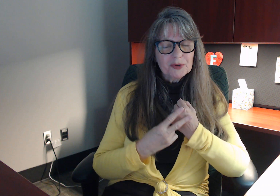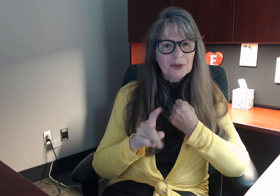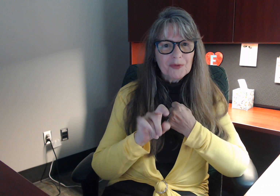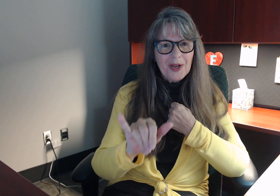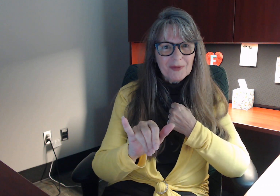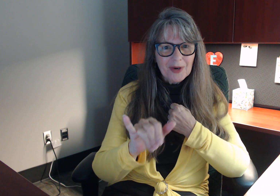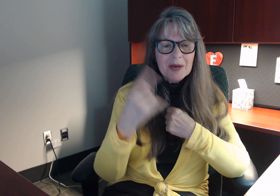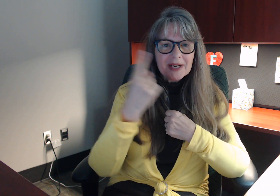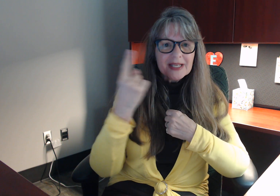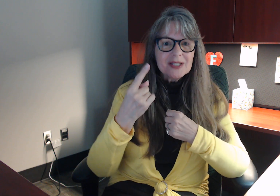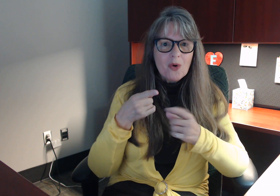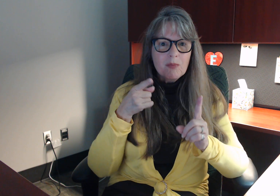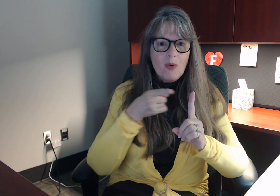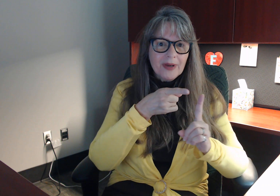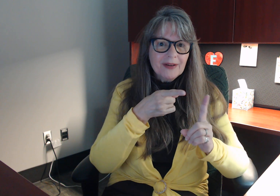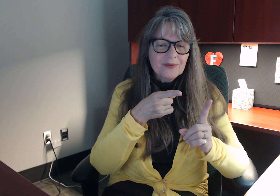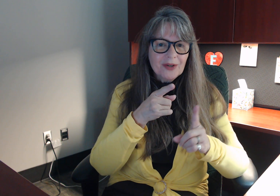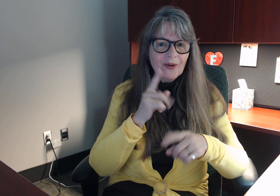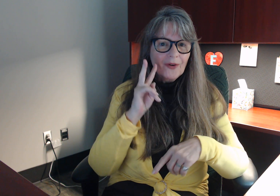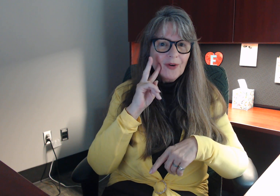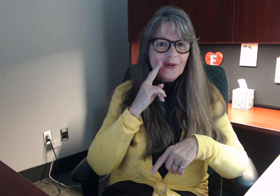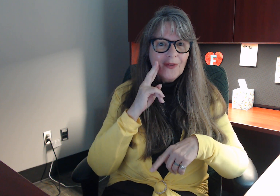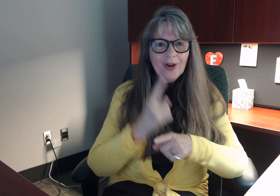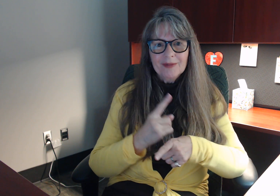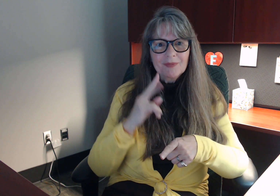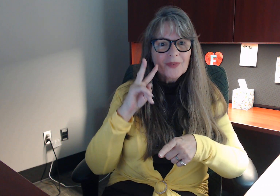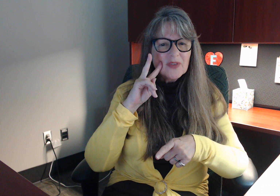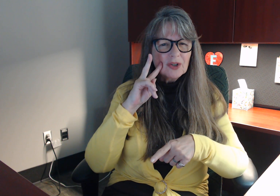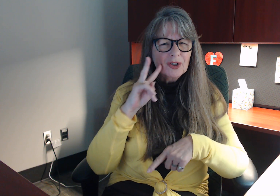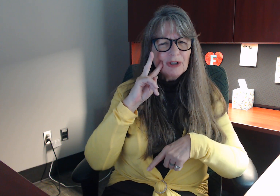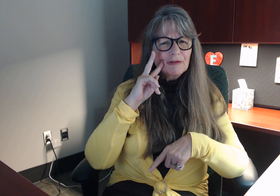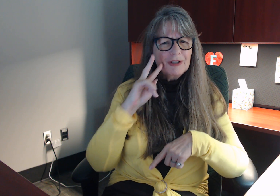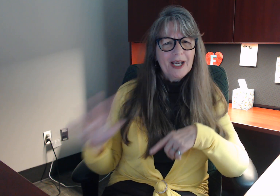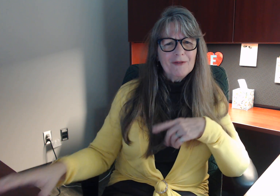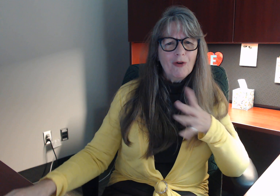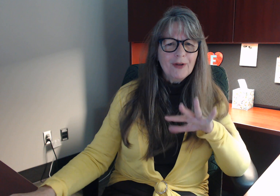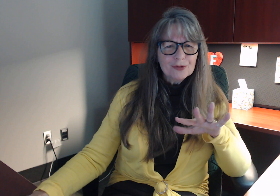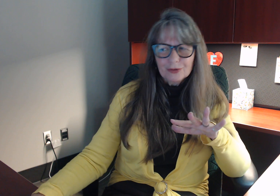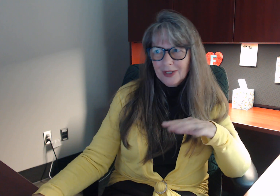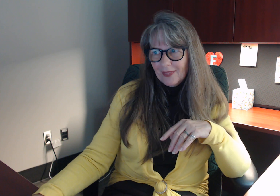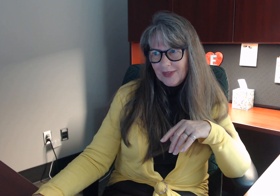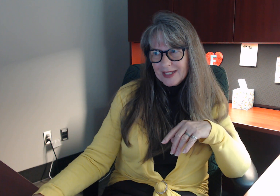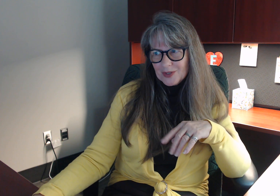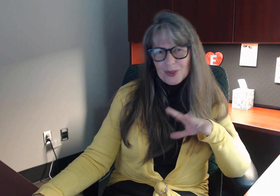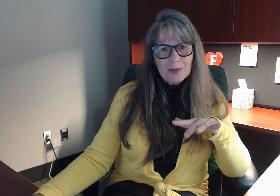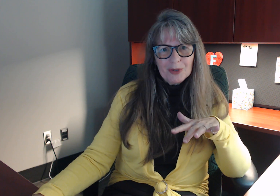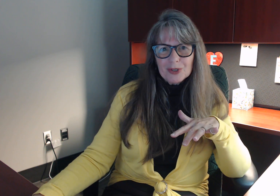preserved forever because that's the whole point of vinegar, right? Vinegar. You got to have the whole facial thing, so it's hard when you're just